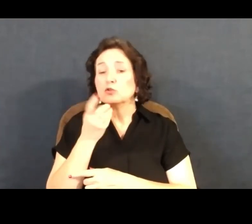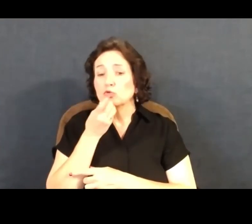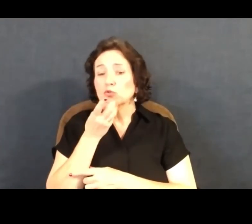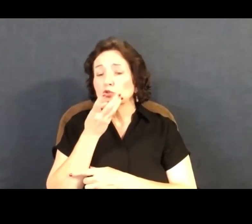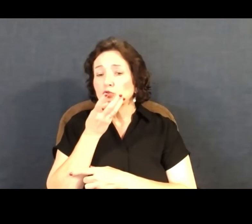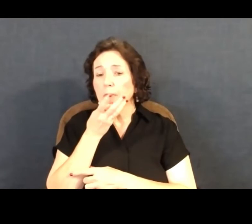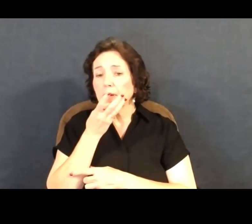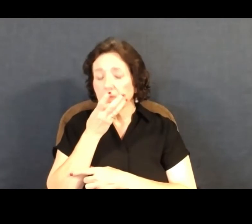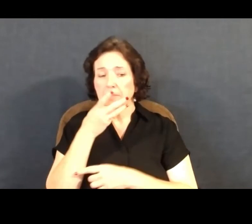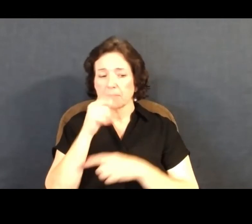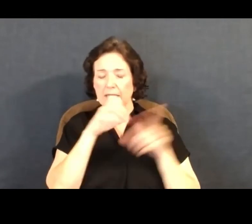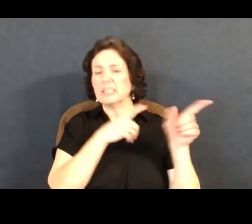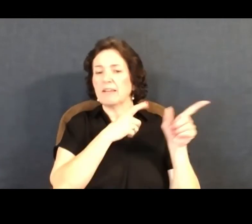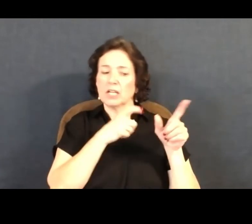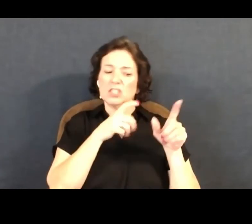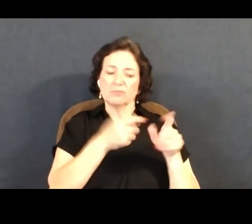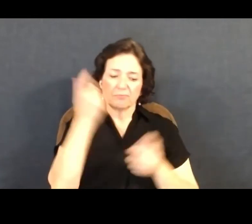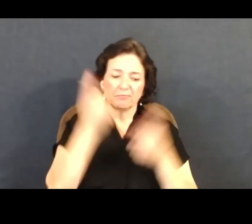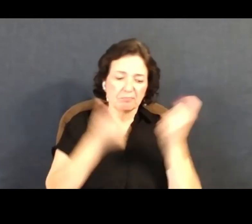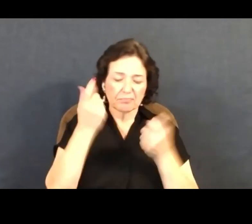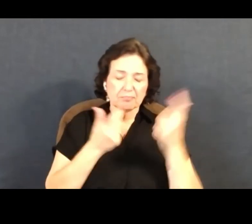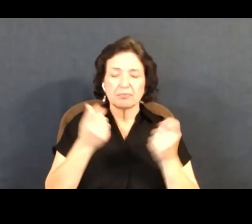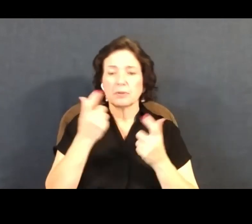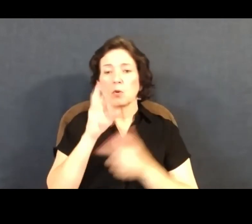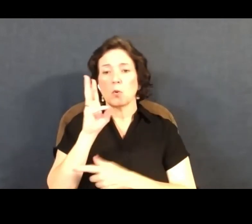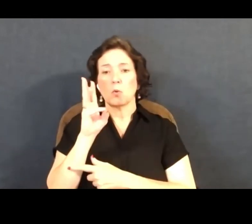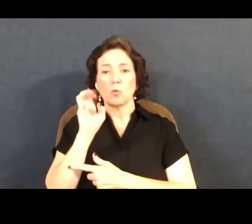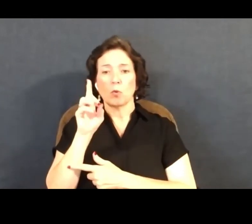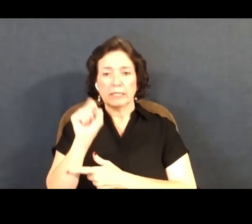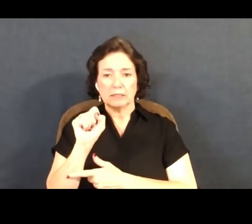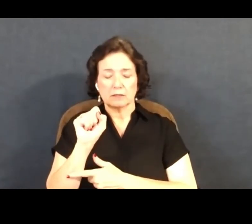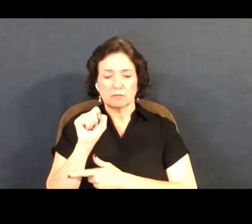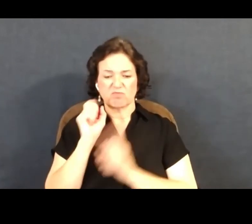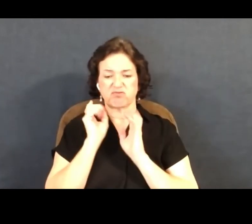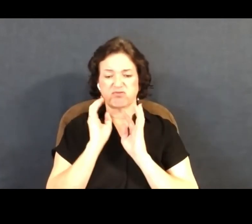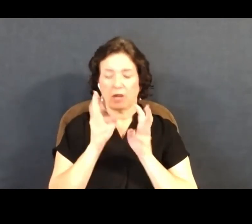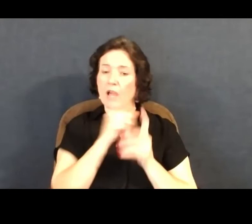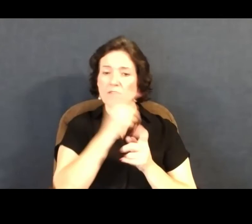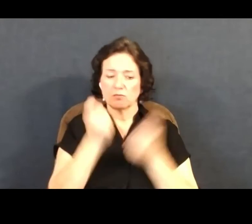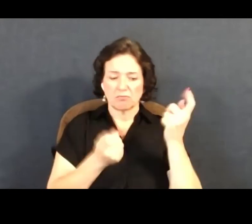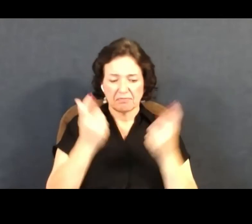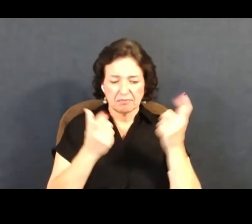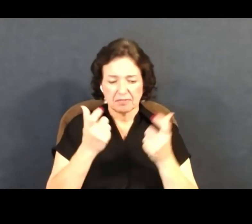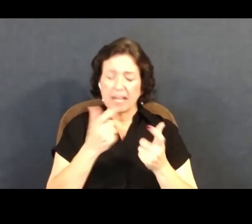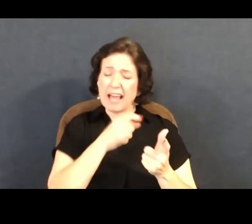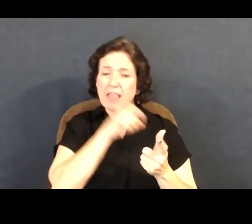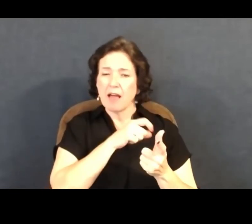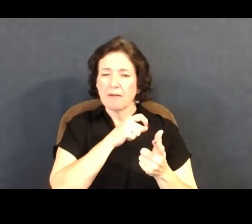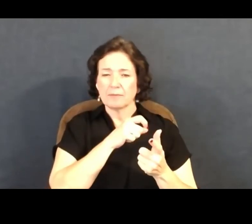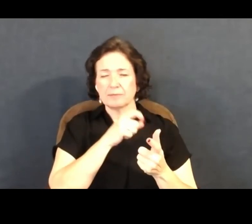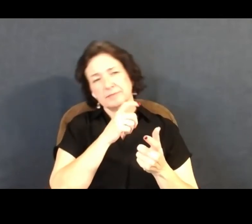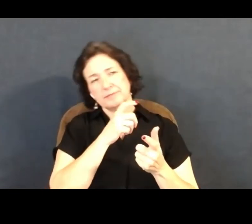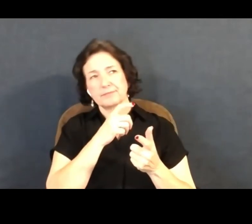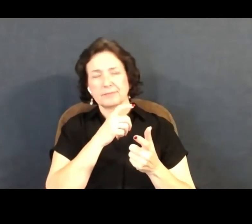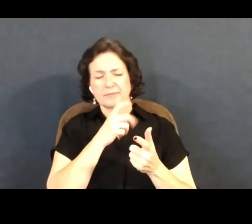he would weed the strawberry patch. And he really loved weeding the strawberry patch because he could eat strawberries. And he started eating a strawberry